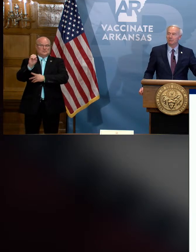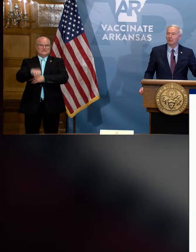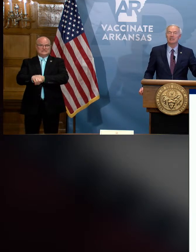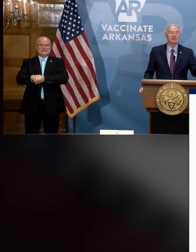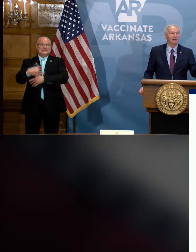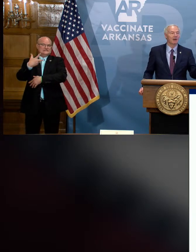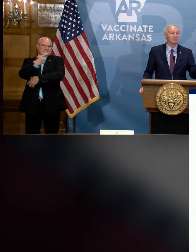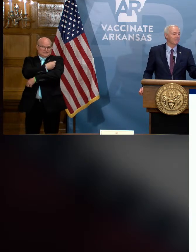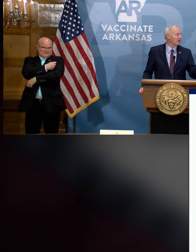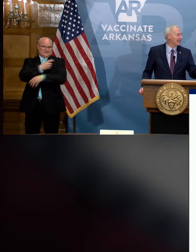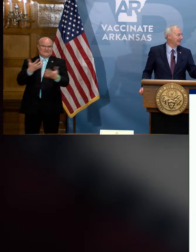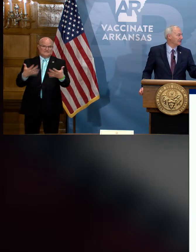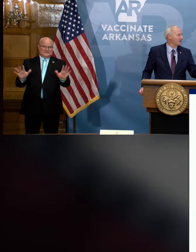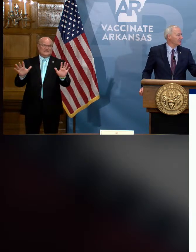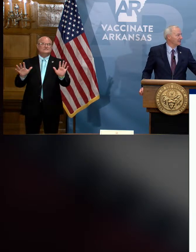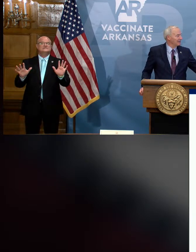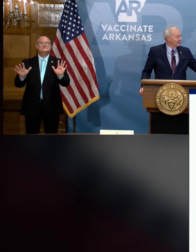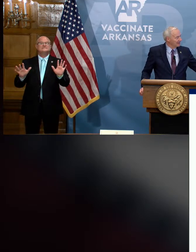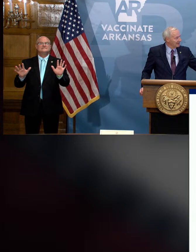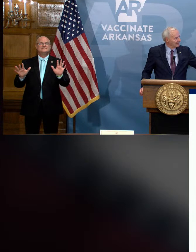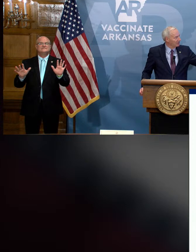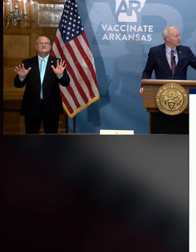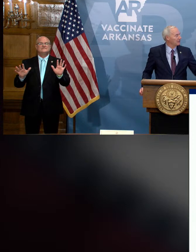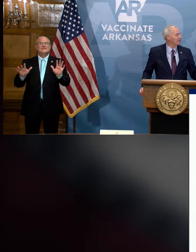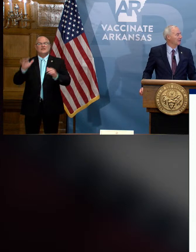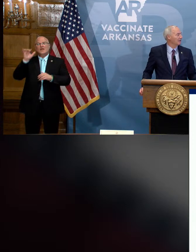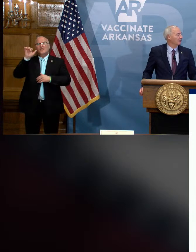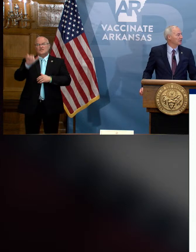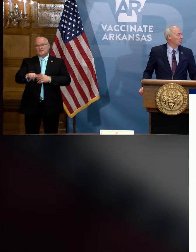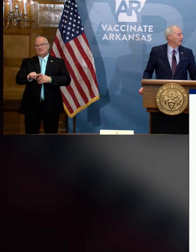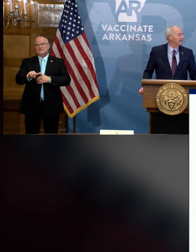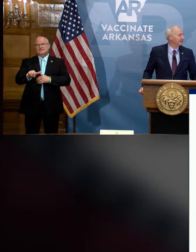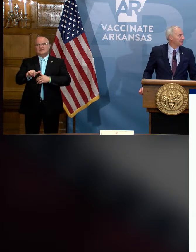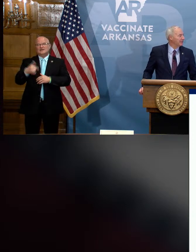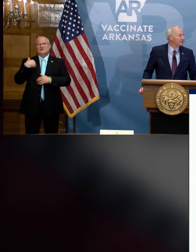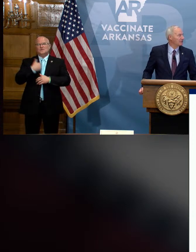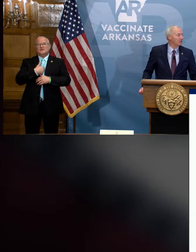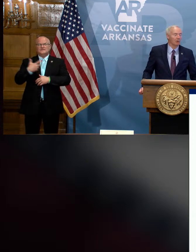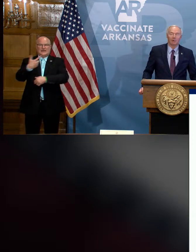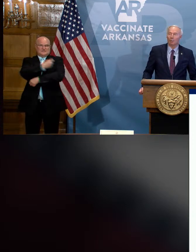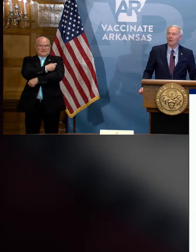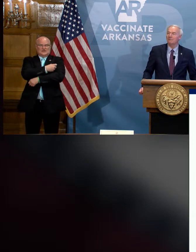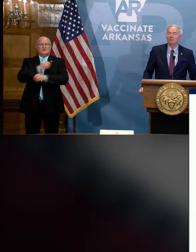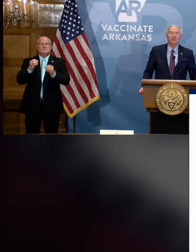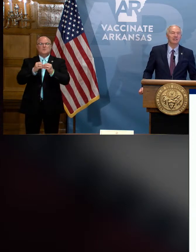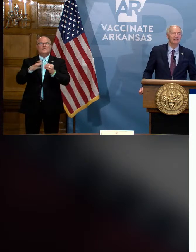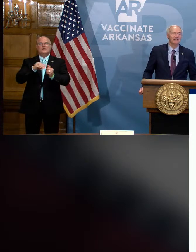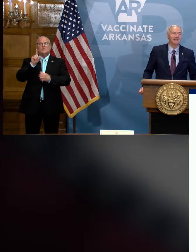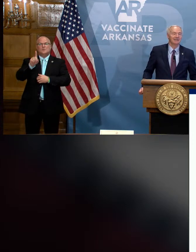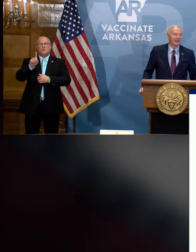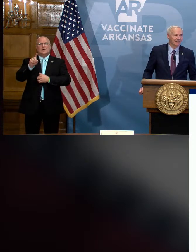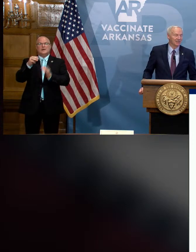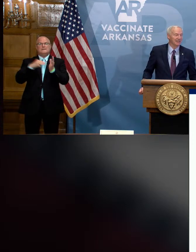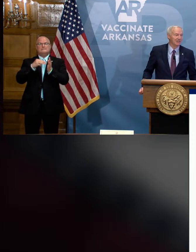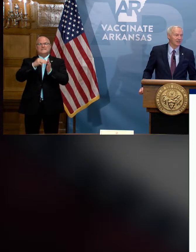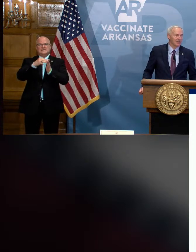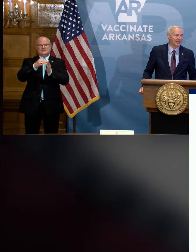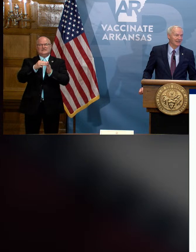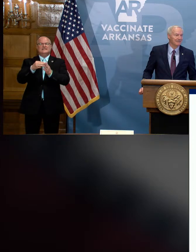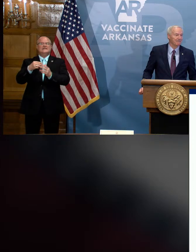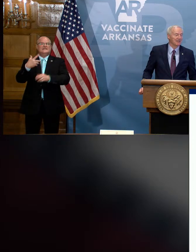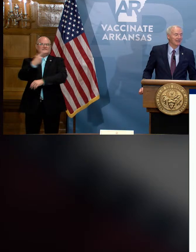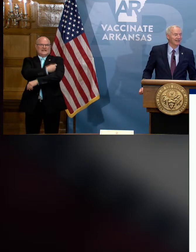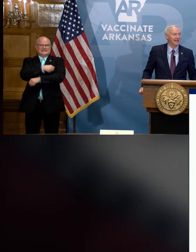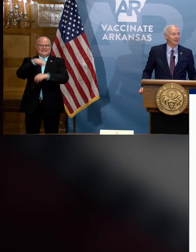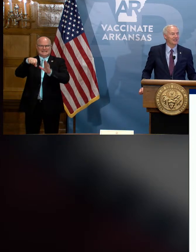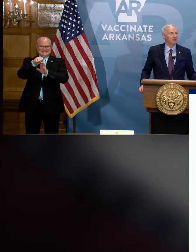68.75% have been put into the arms of Arkansans. So we have administered over 1 million vaccines in the